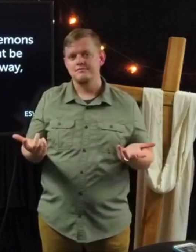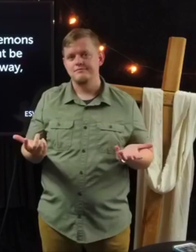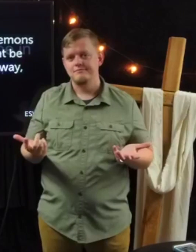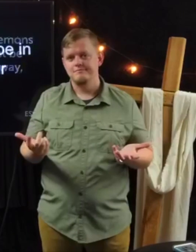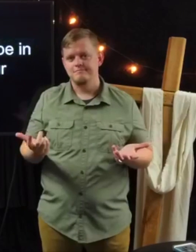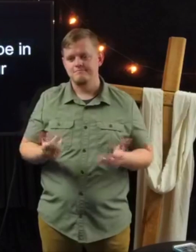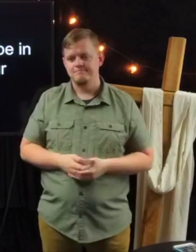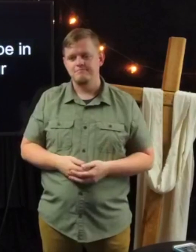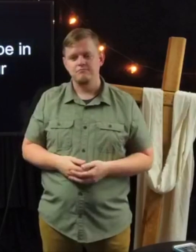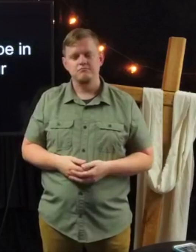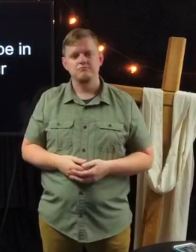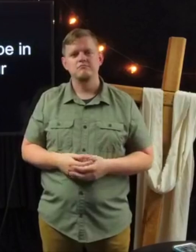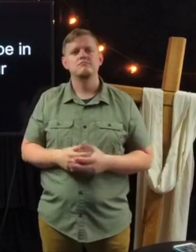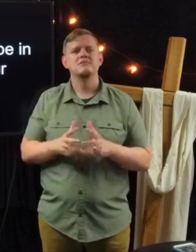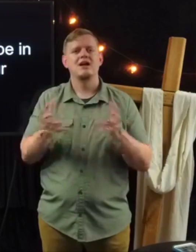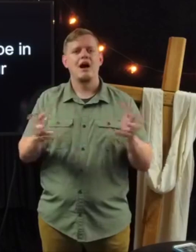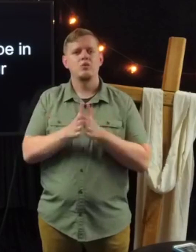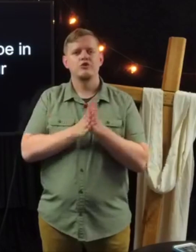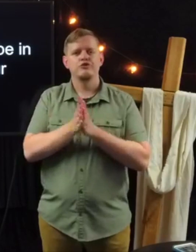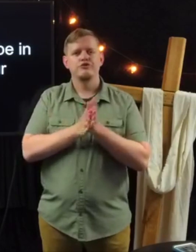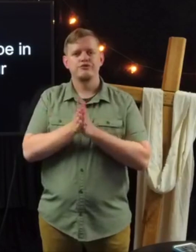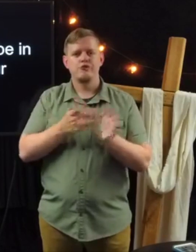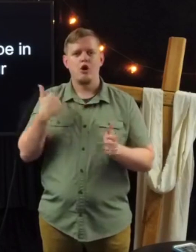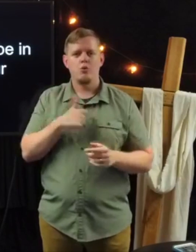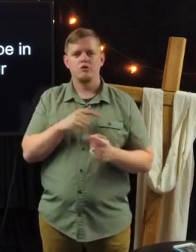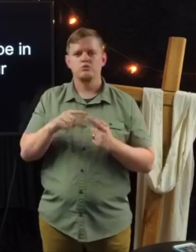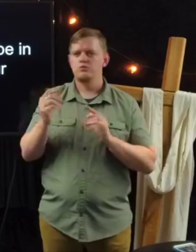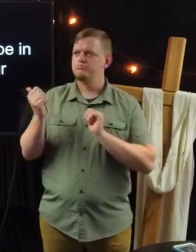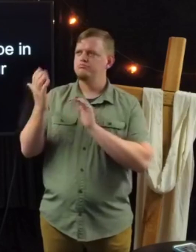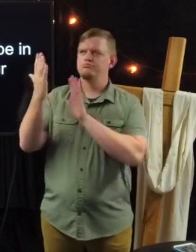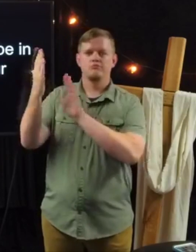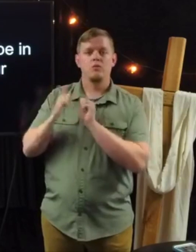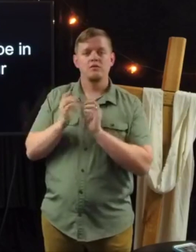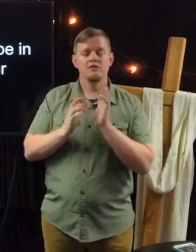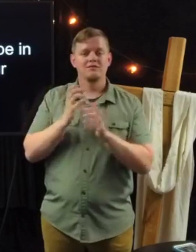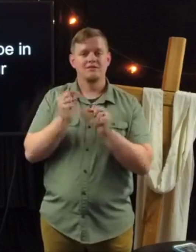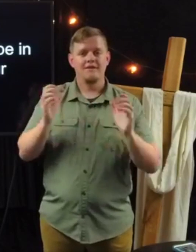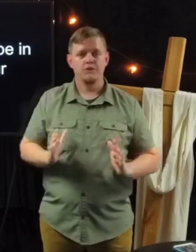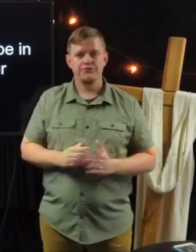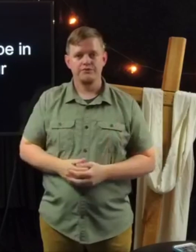The question arrives for us. How eager are we to be in the presence of our